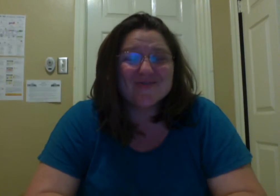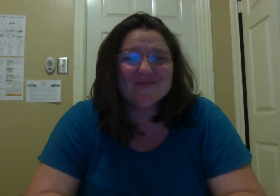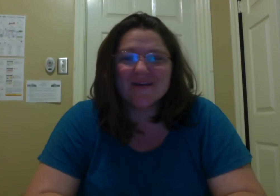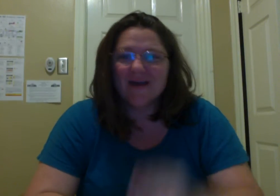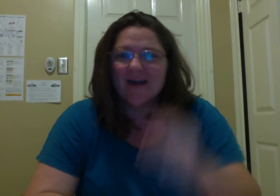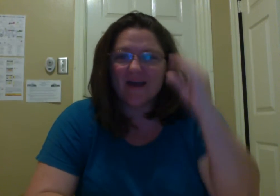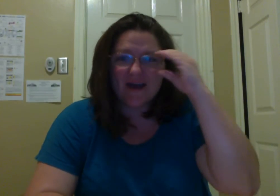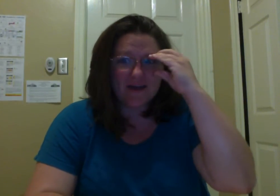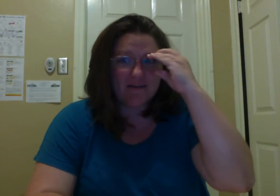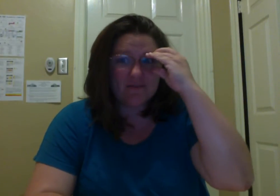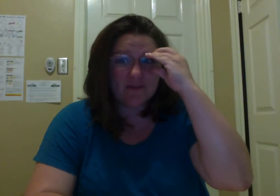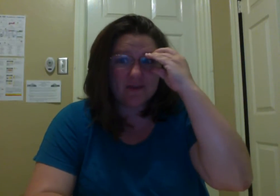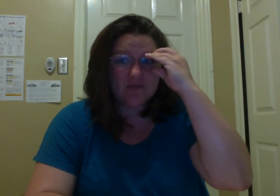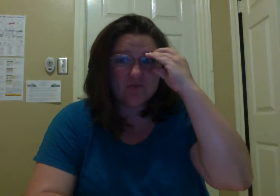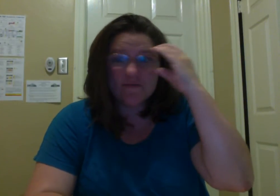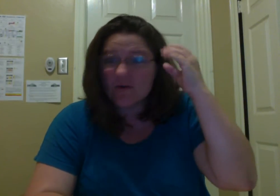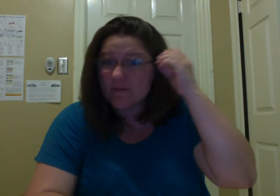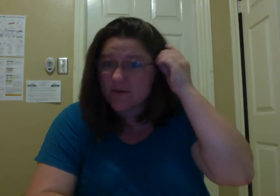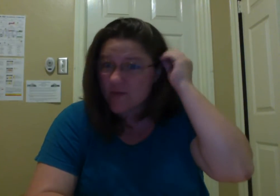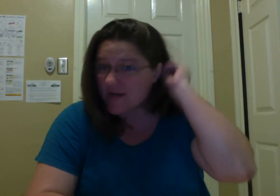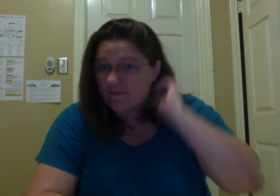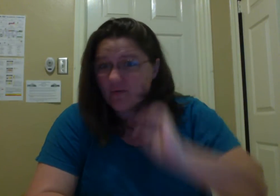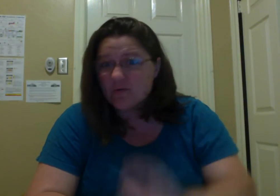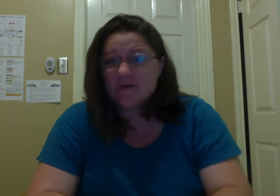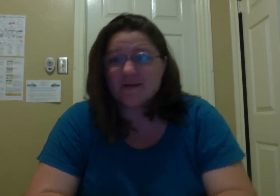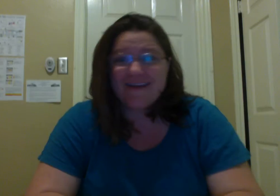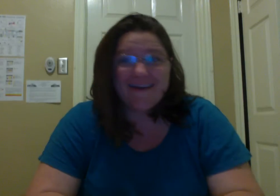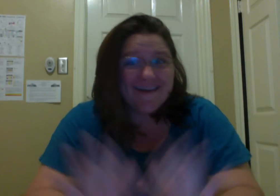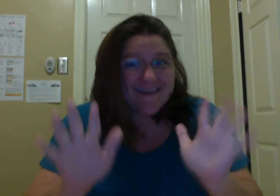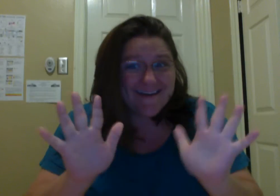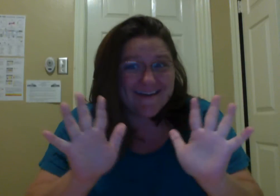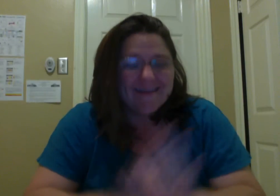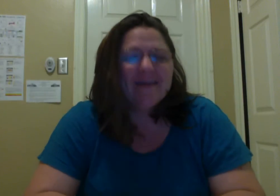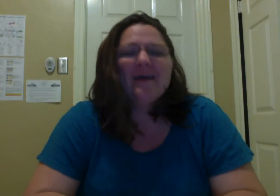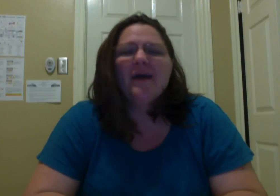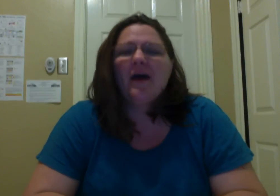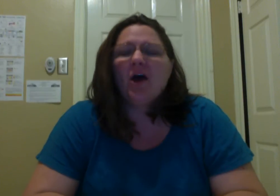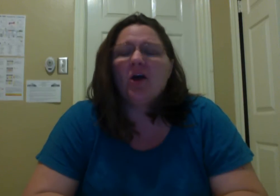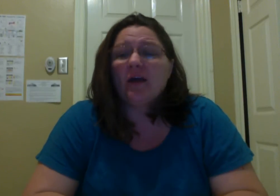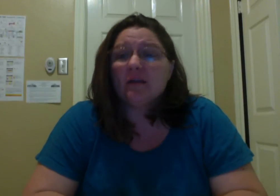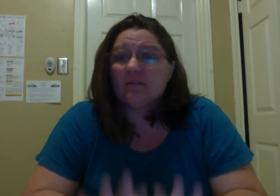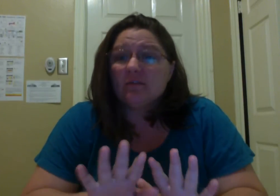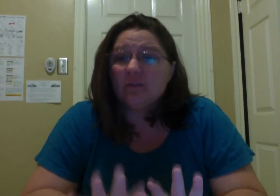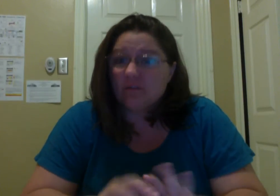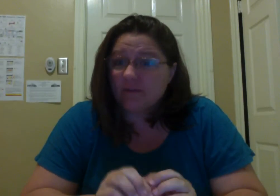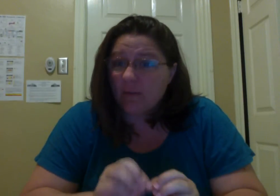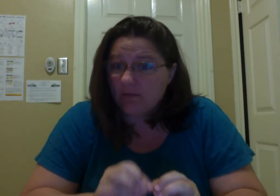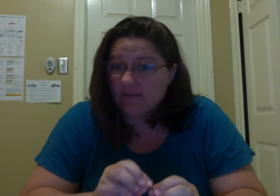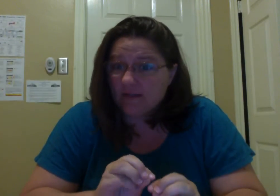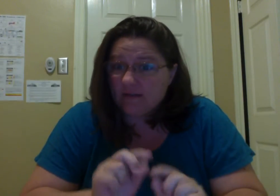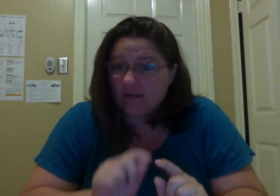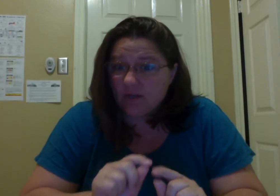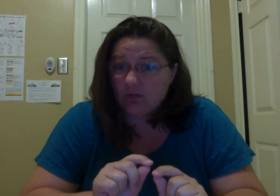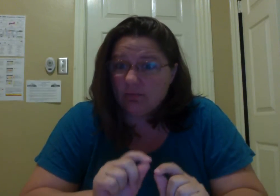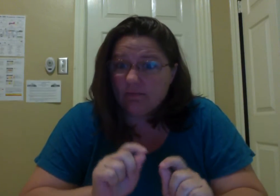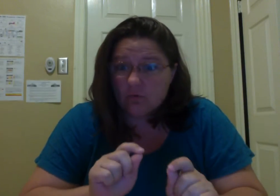Hello, I have the video you've all been waiting for. Yay! Okay, so there's a couple things I need to tell you before